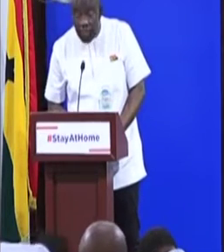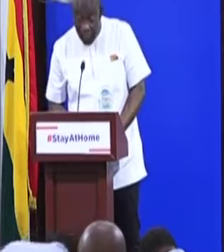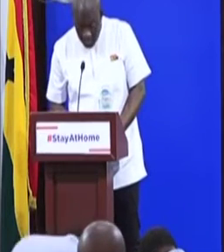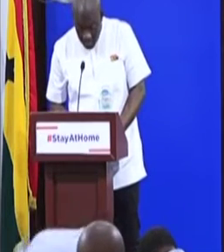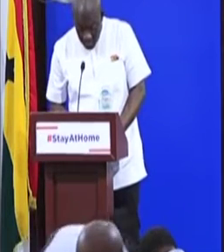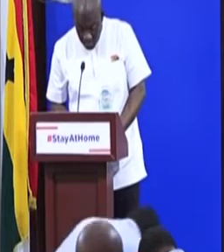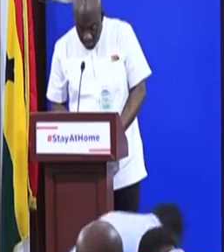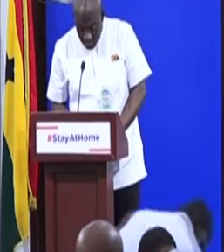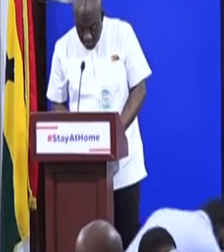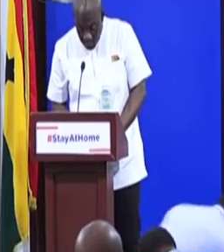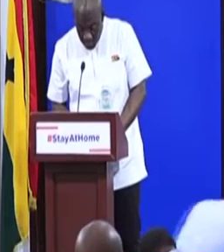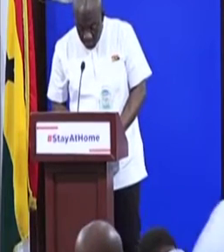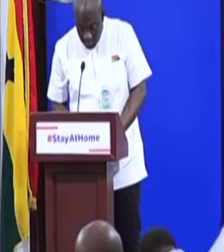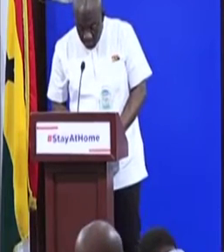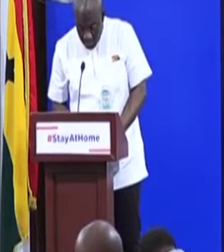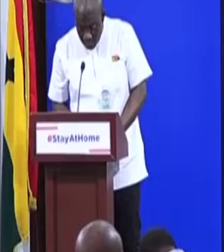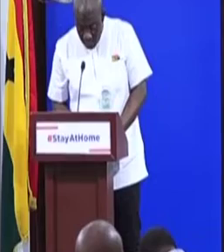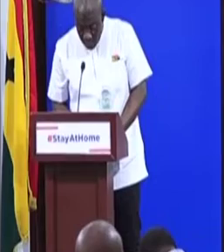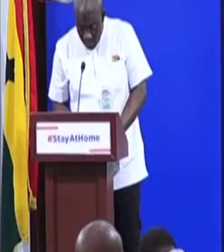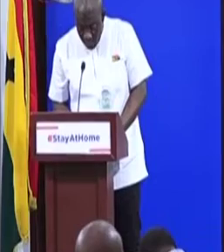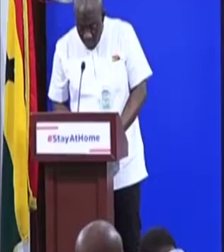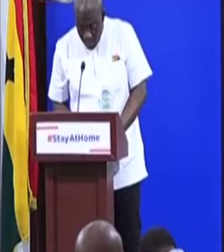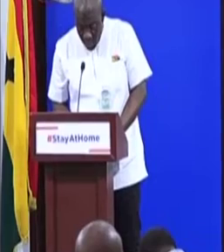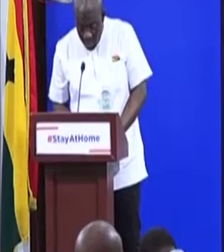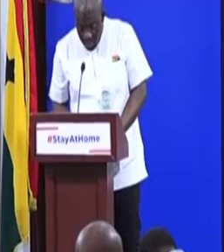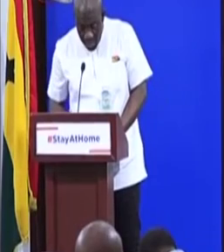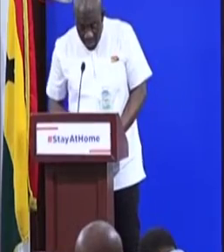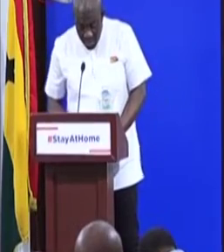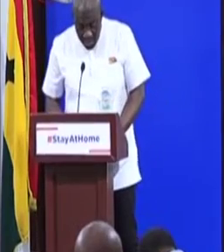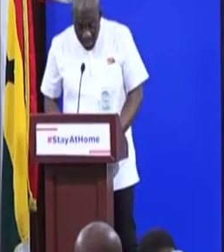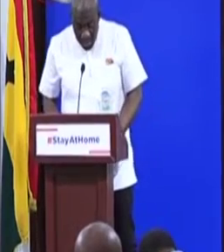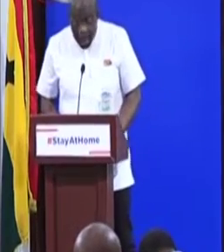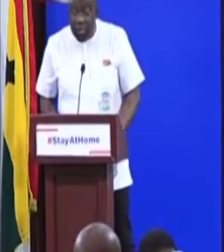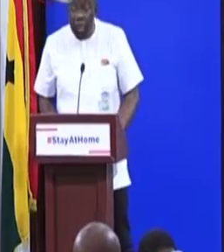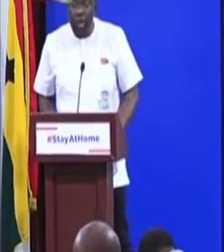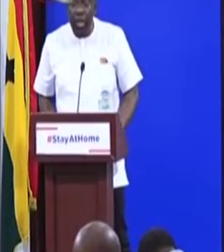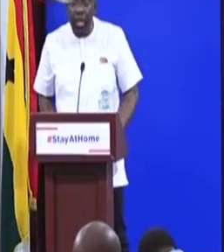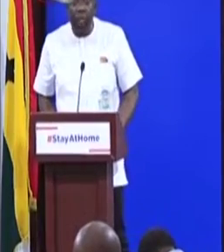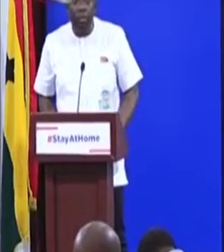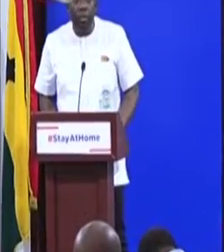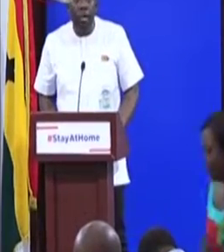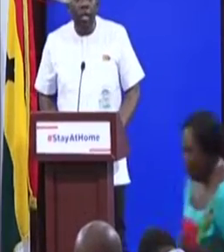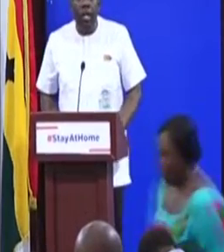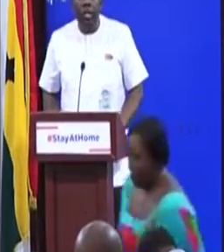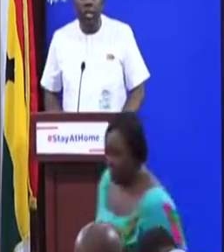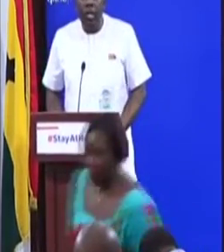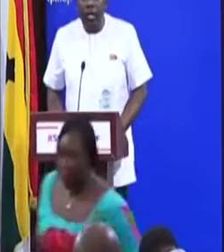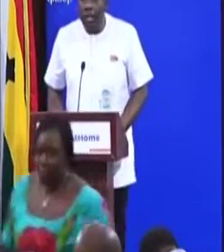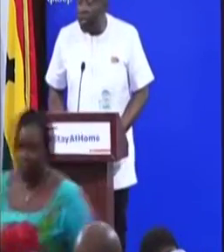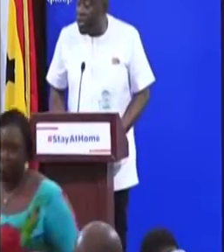understand our nature of work and help us out. Thank you. Thank you. So,